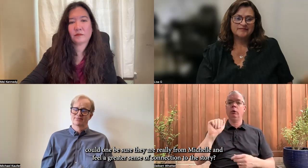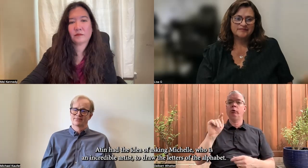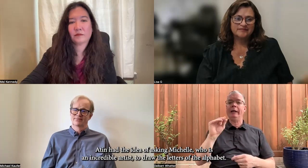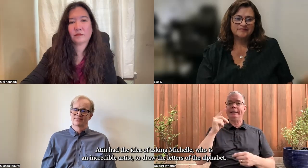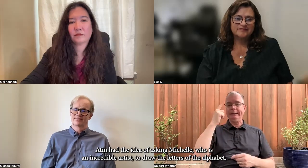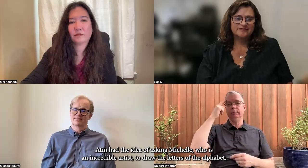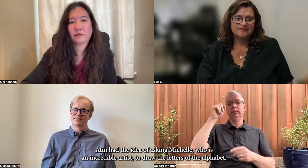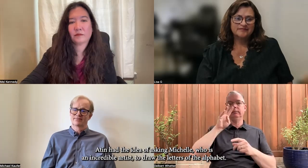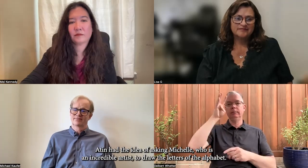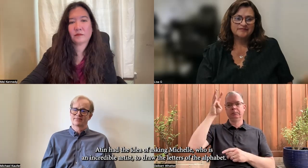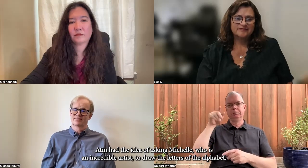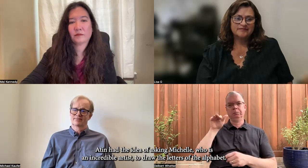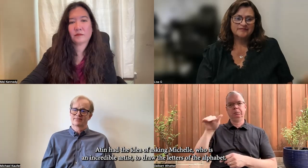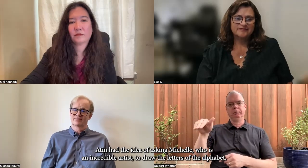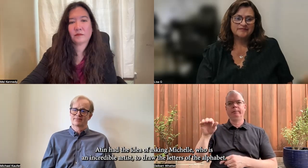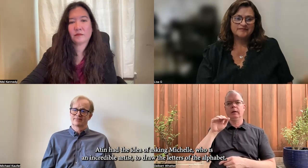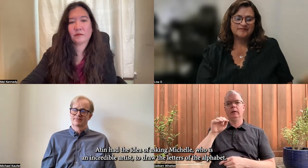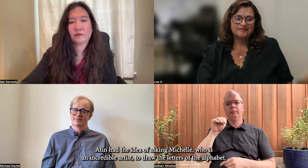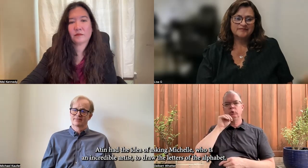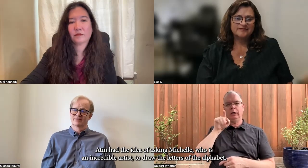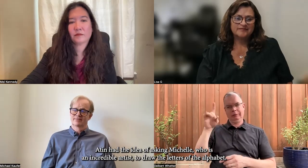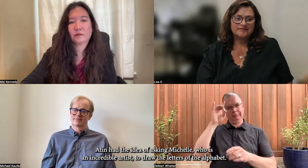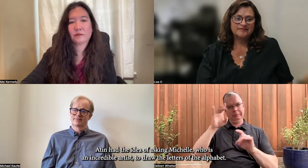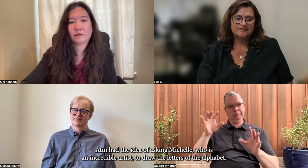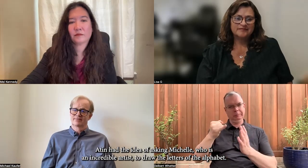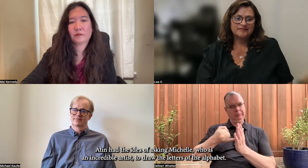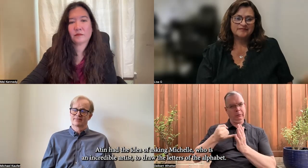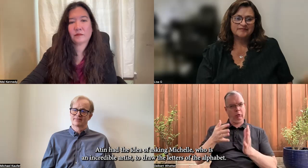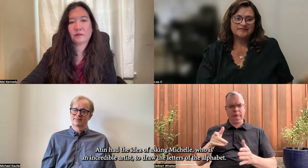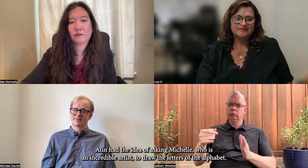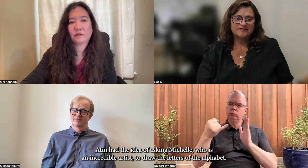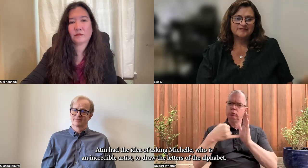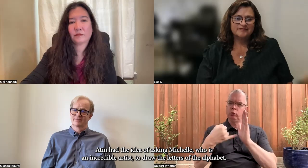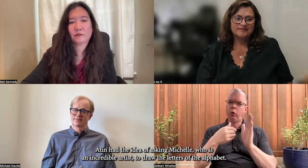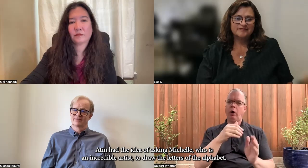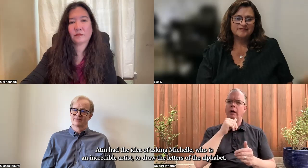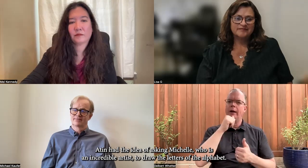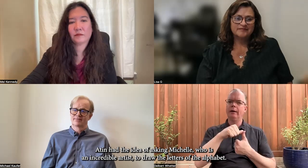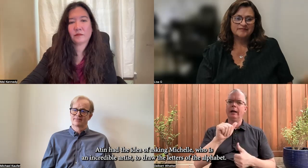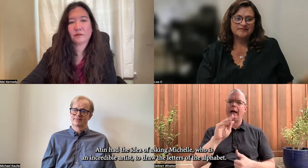story? Atin had the idea of asking Michelle, who is an incredible artist, to draw the letters of the